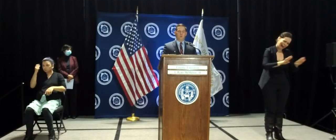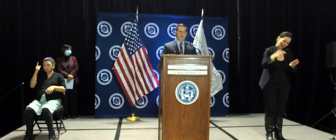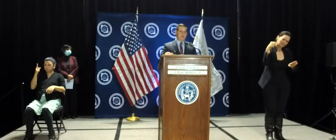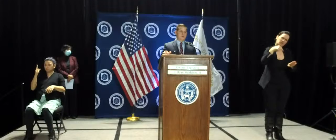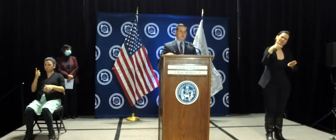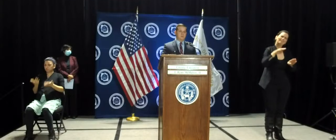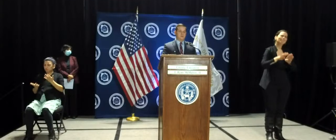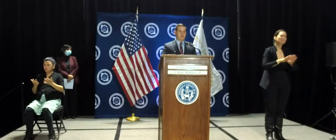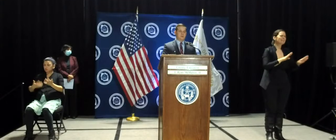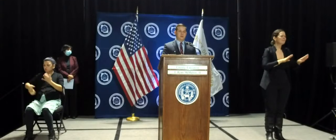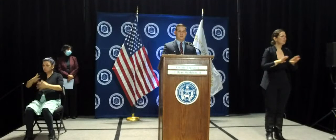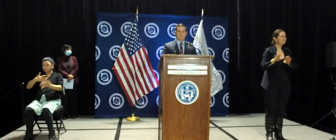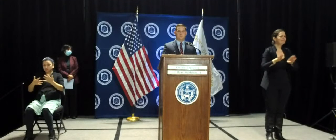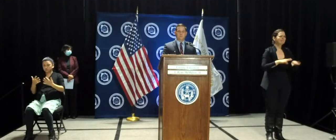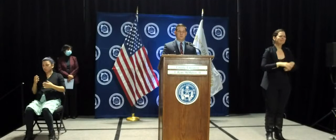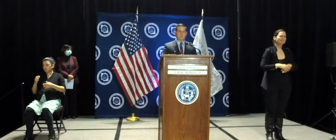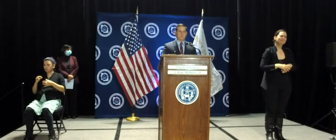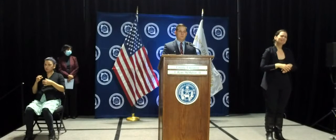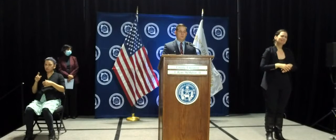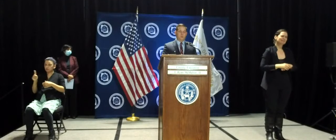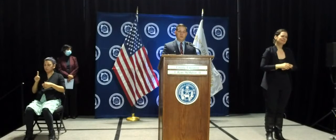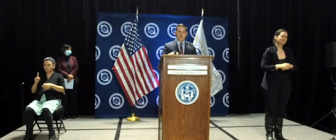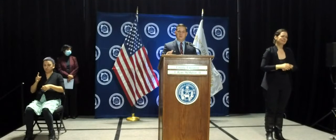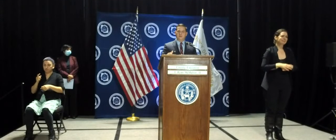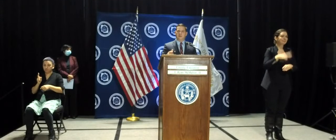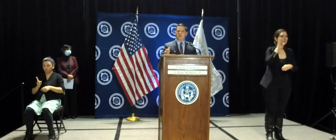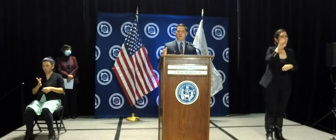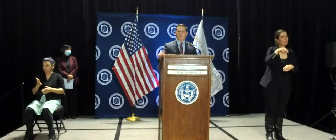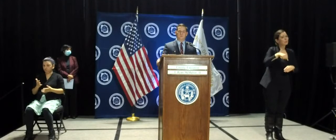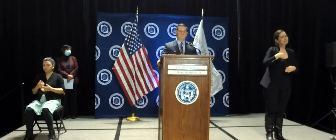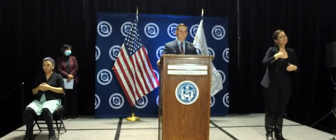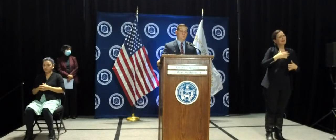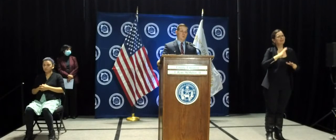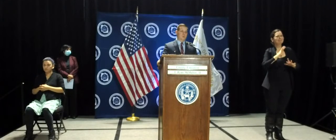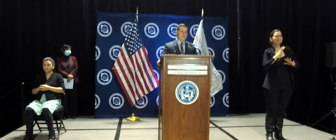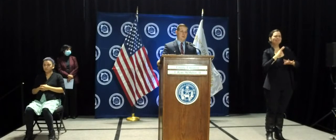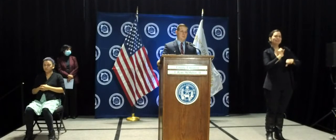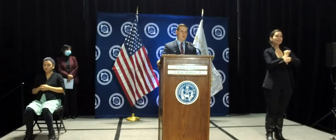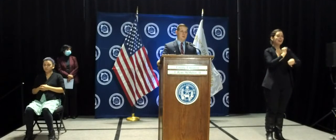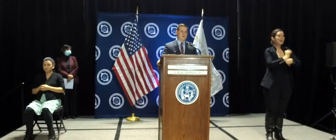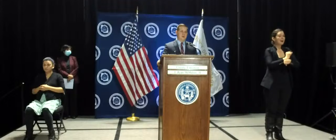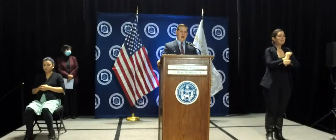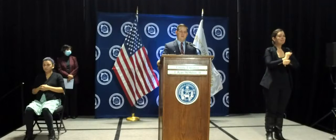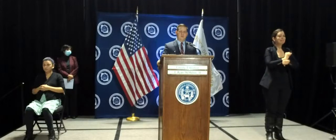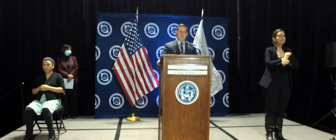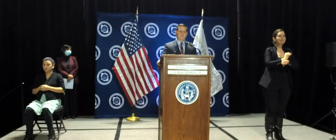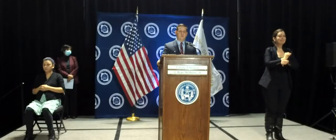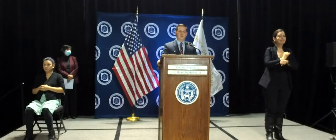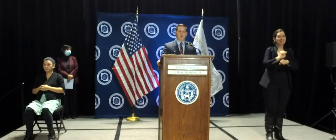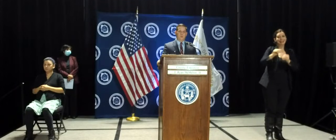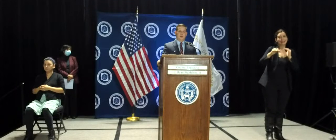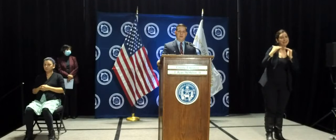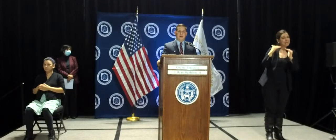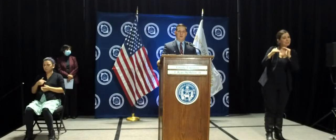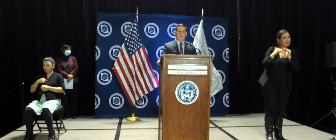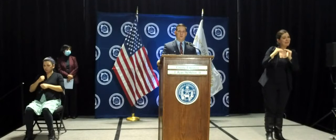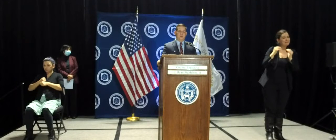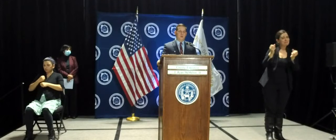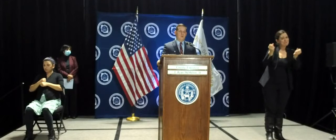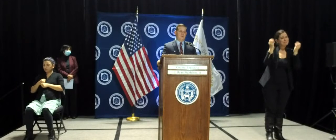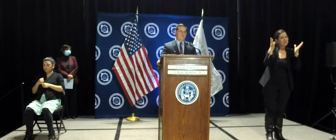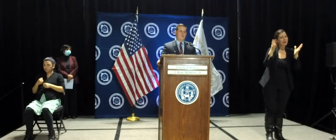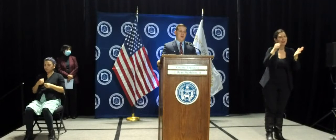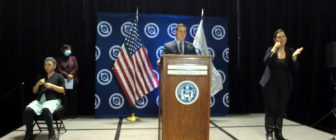amazing, one of the nice things about this job is I get these, people reach out, they send letters, they send emails. I've received so many